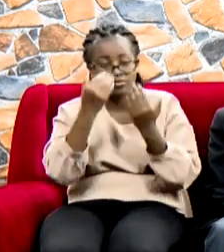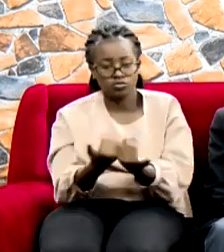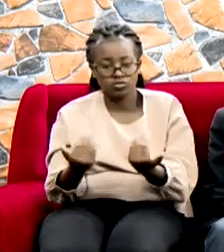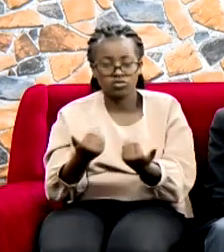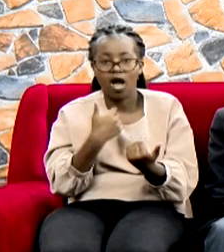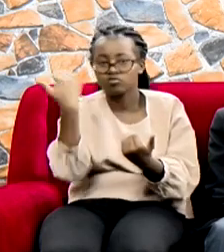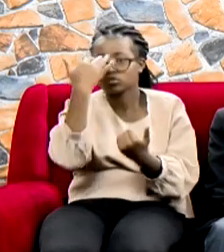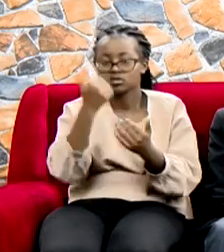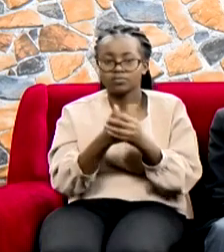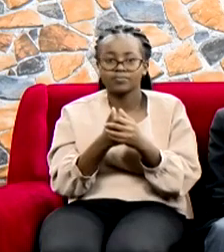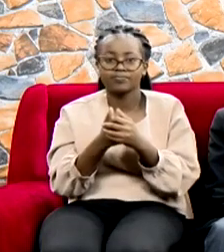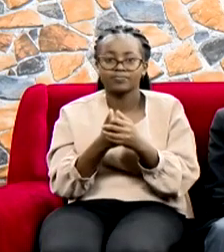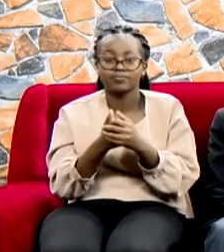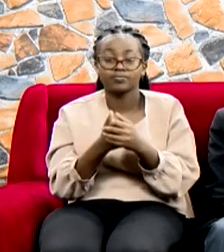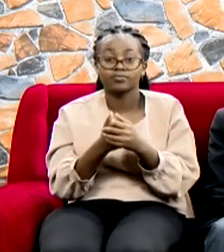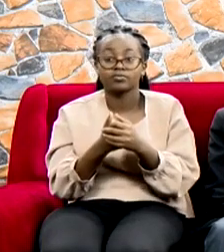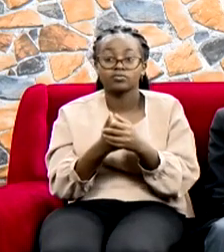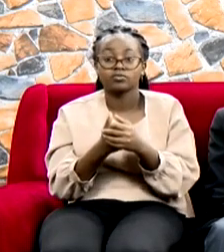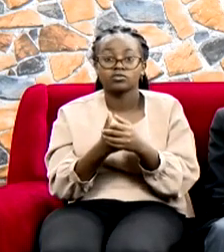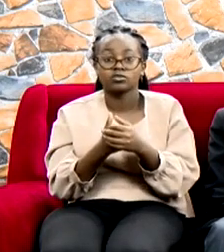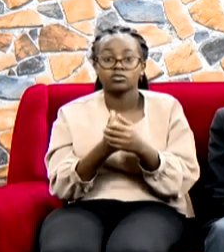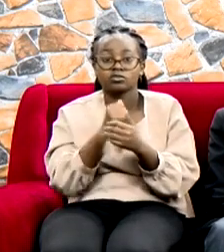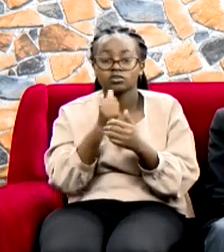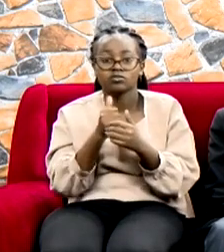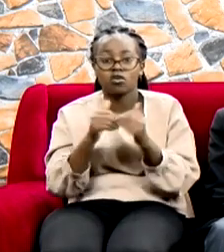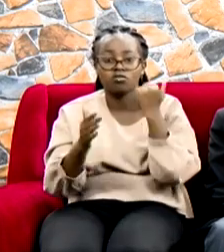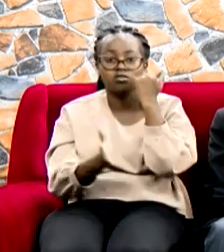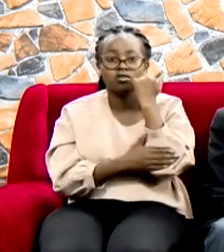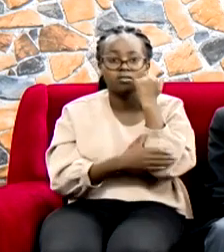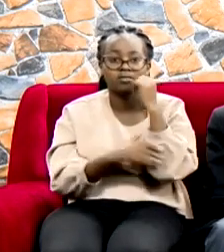is autistic, right? You're let's not call you the bearer of bad news.